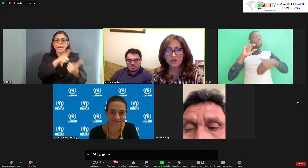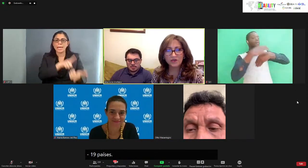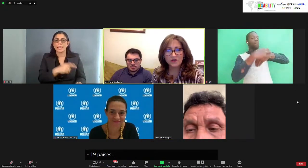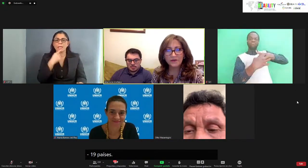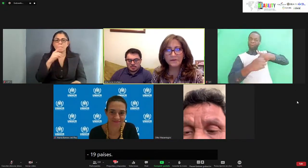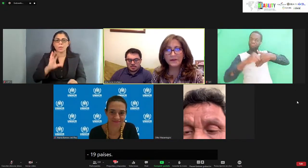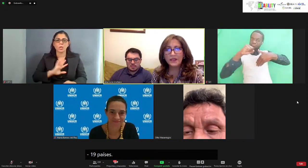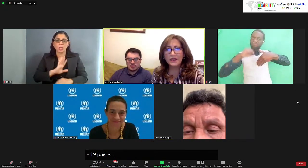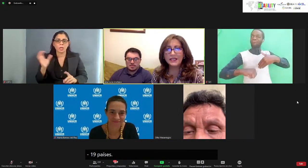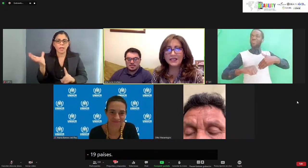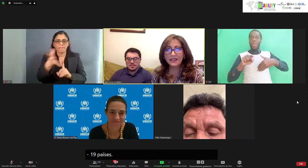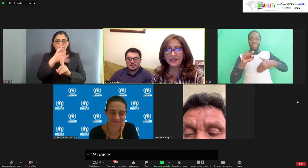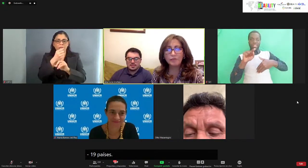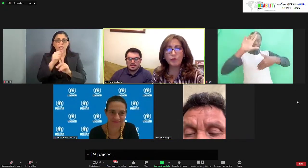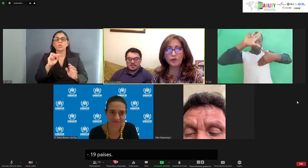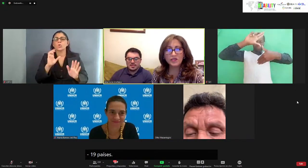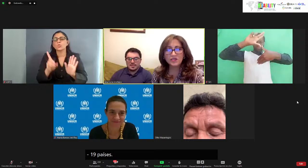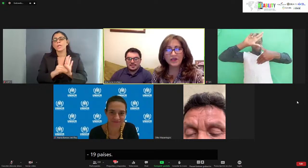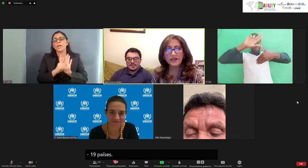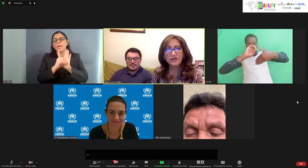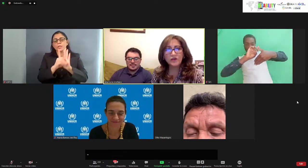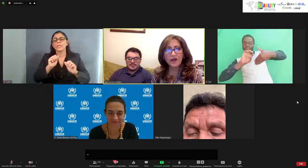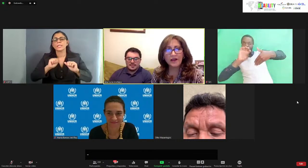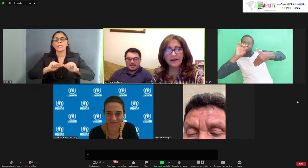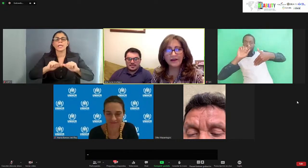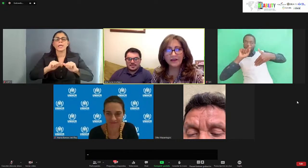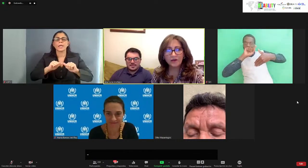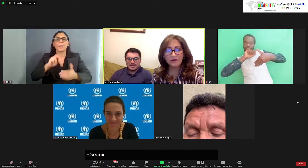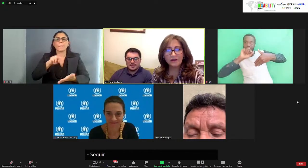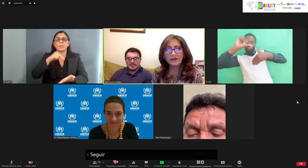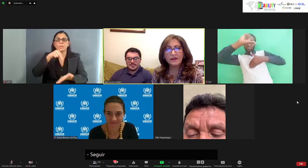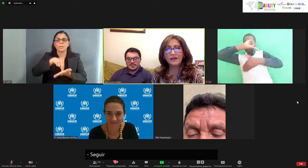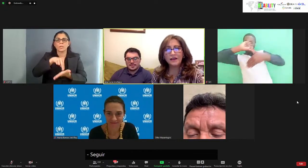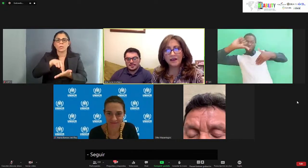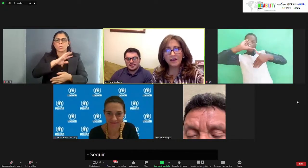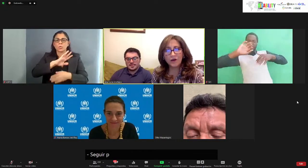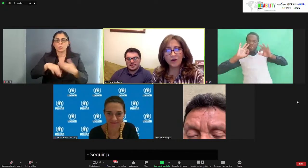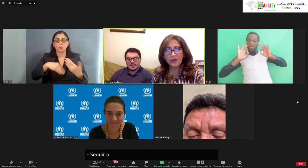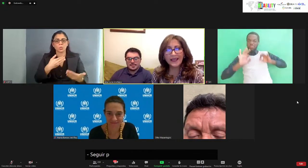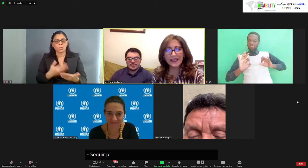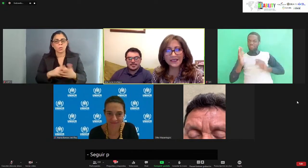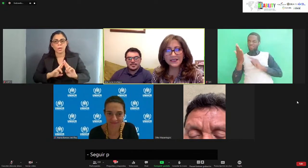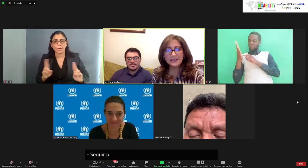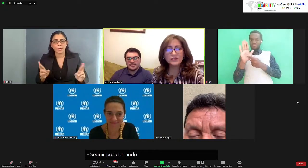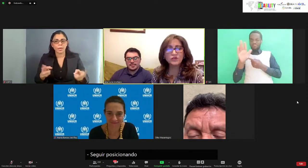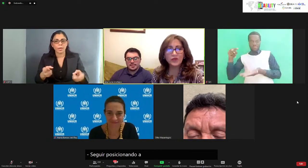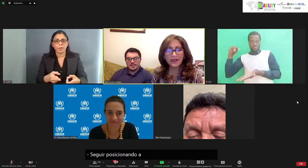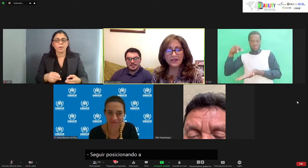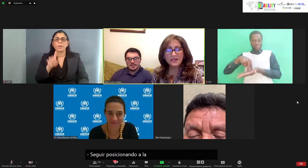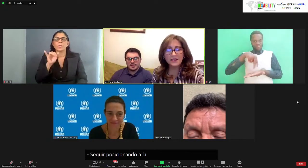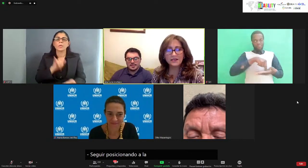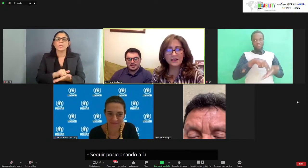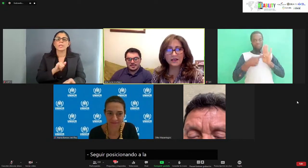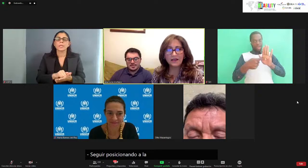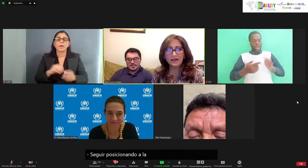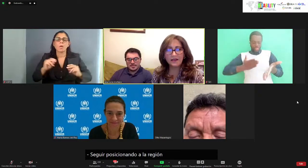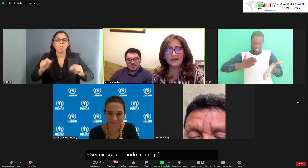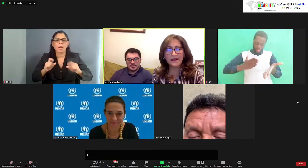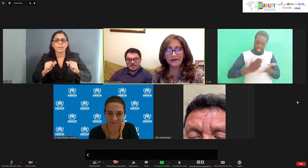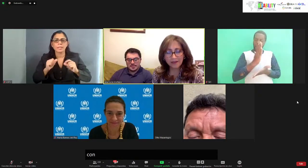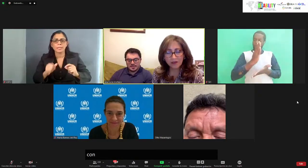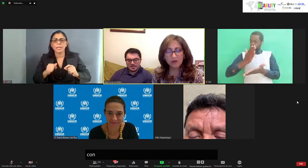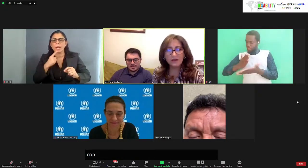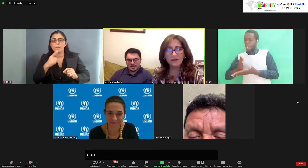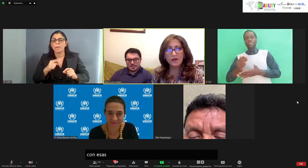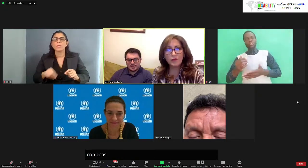and ready to advocate for rights and keep position in the region with these